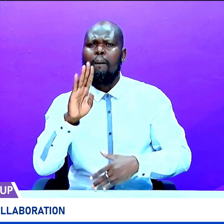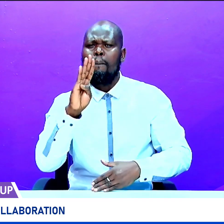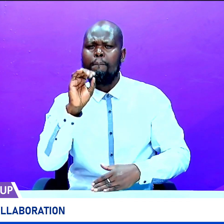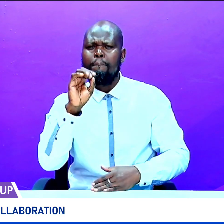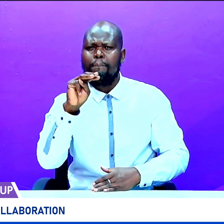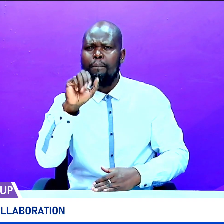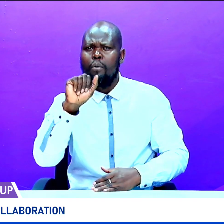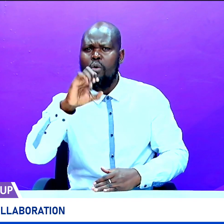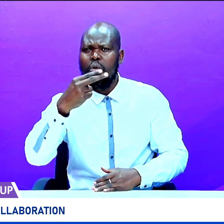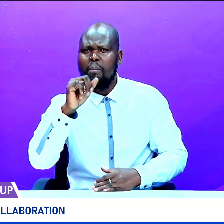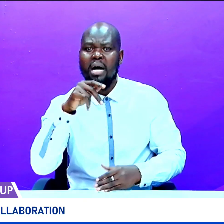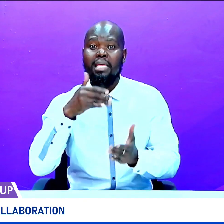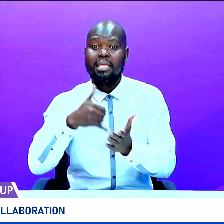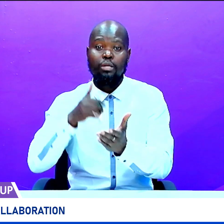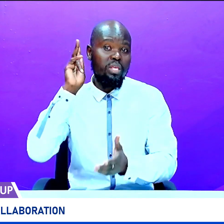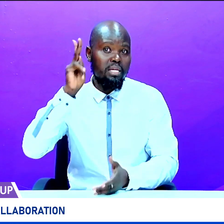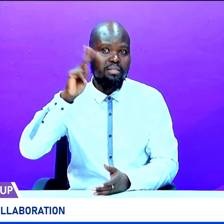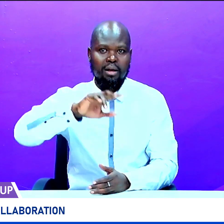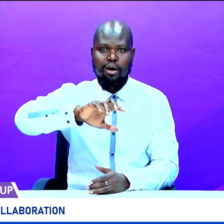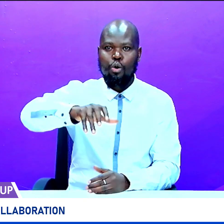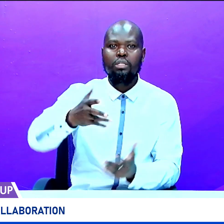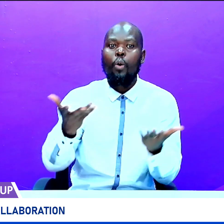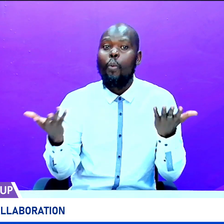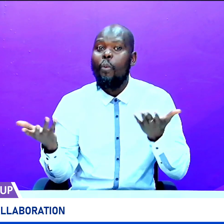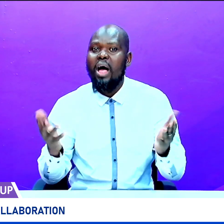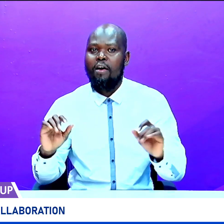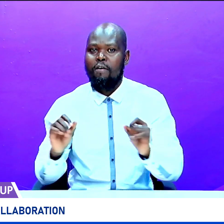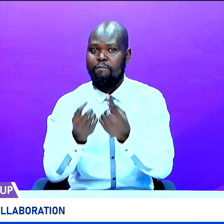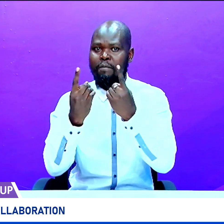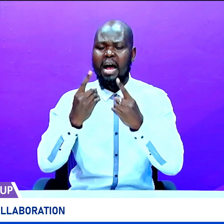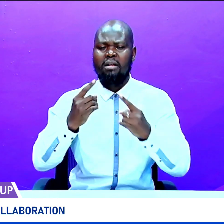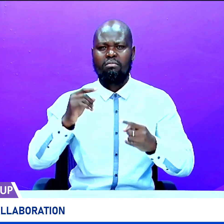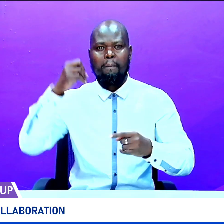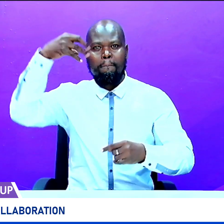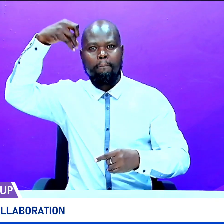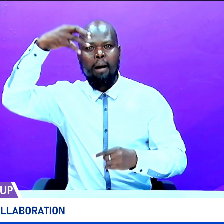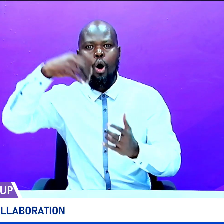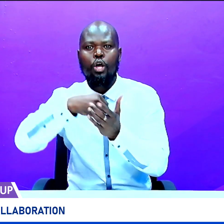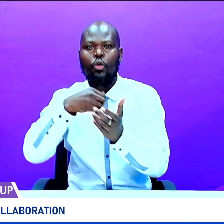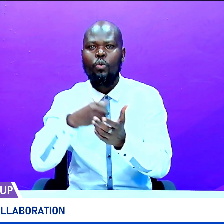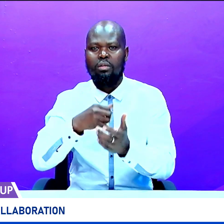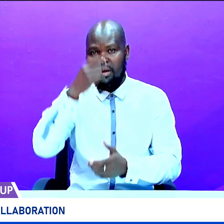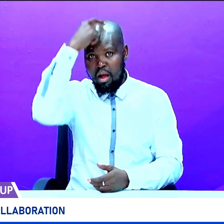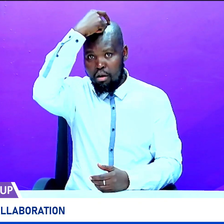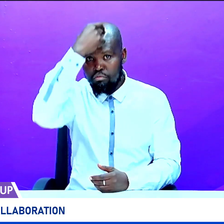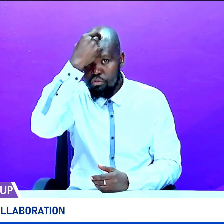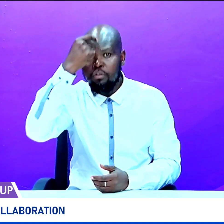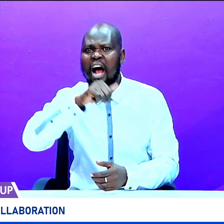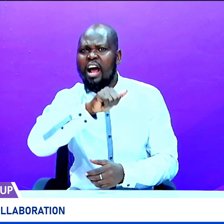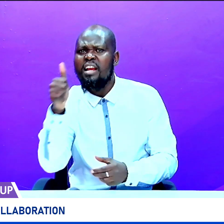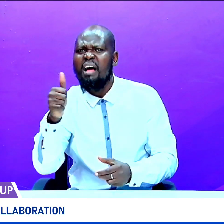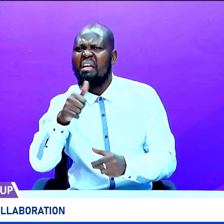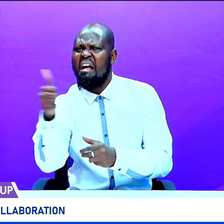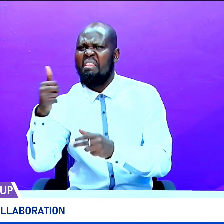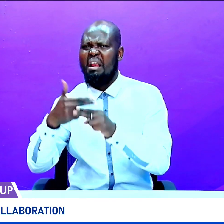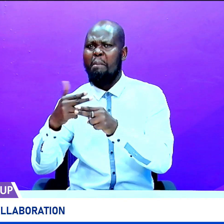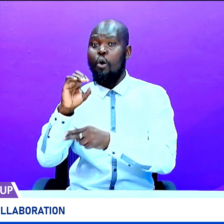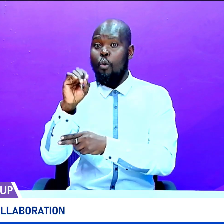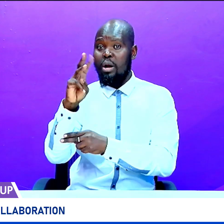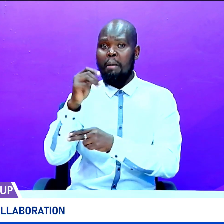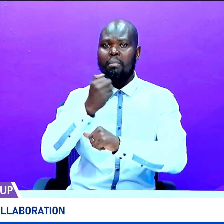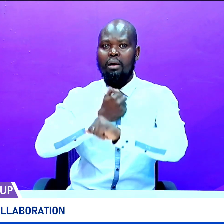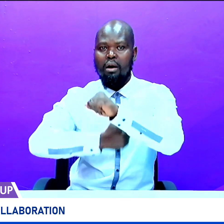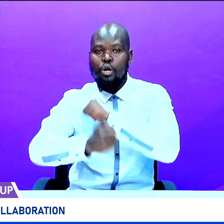term. Speaking during a 2-day tour in Bomachoge, Kisii County, where